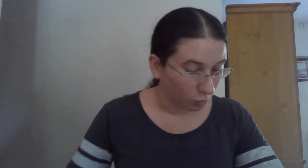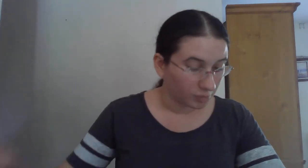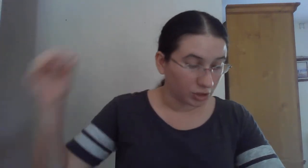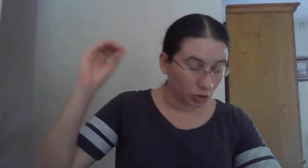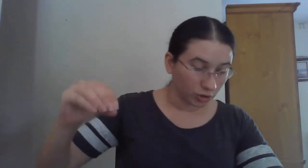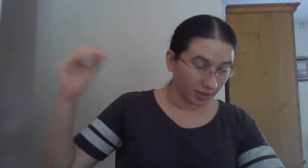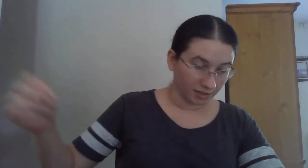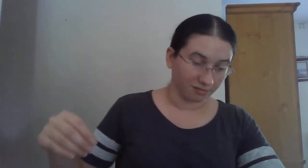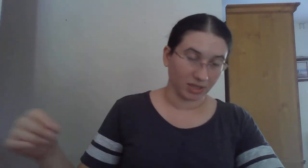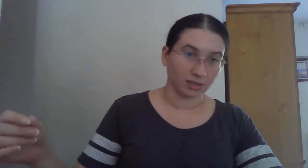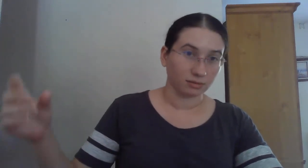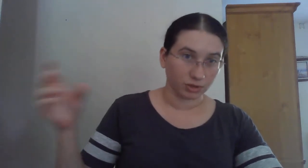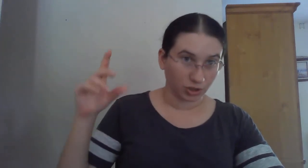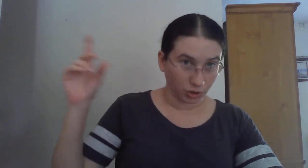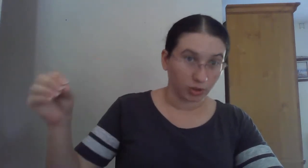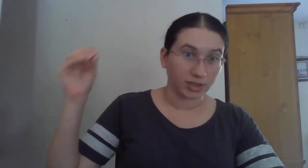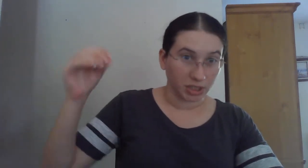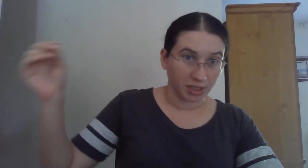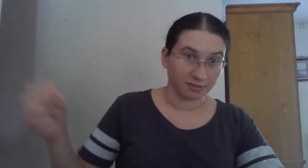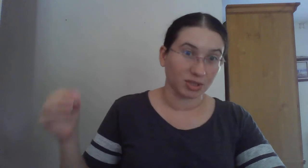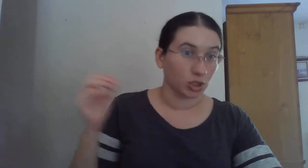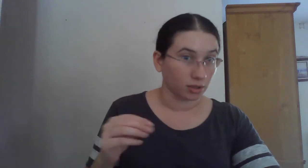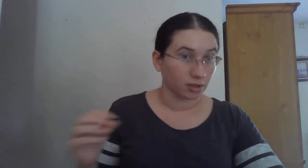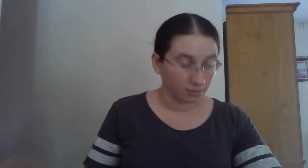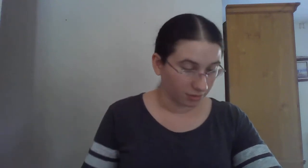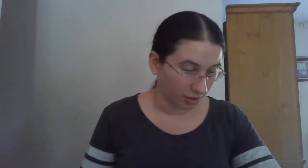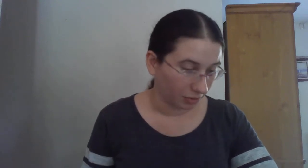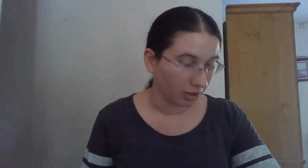woman should give me, should she give me should. So here we go.